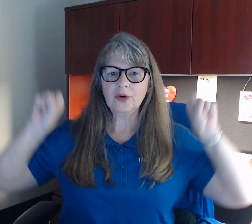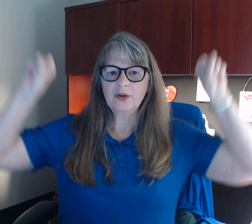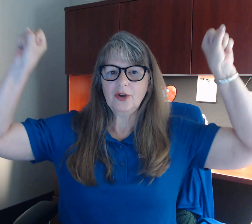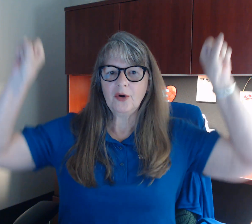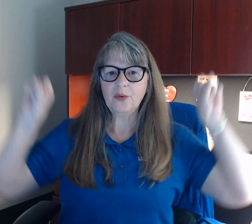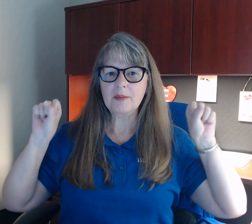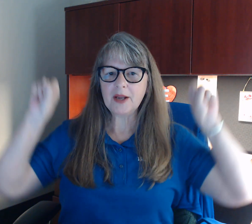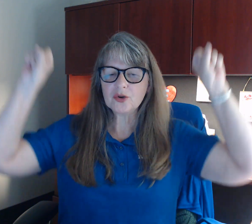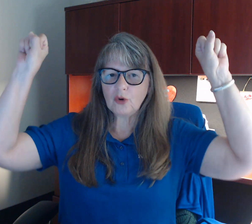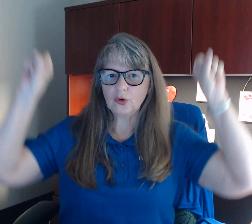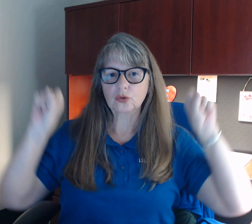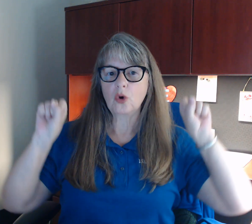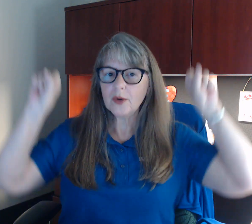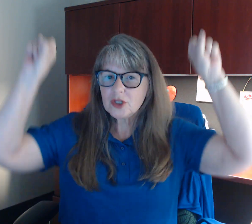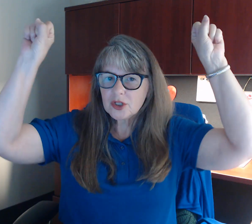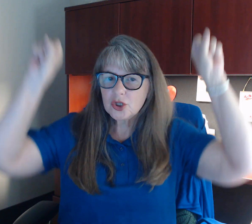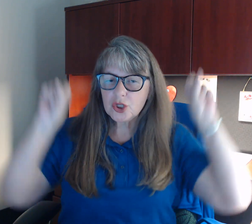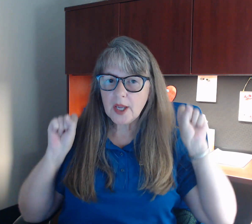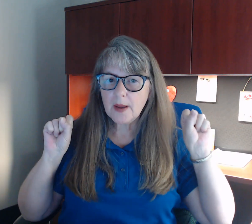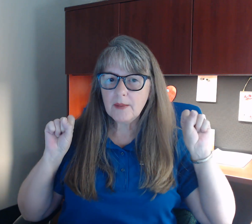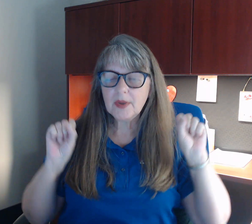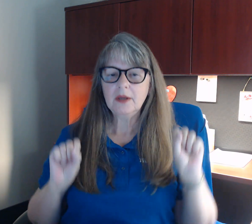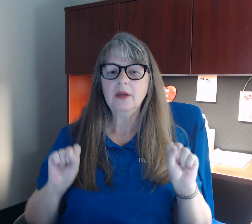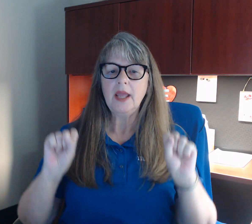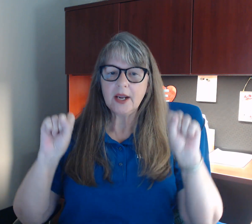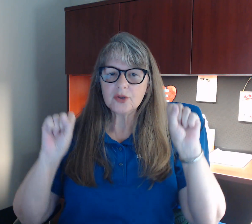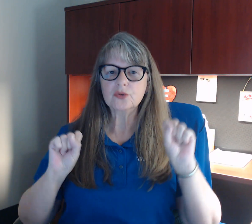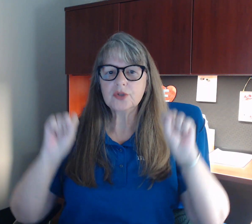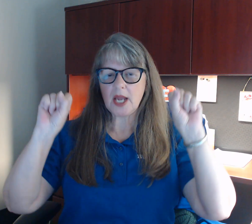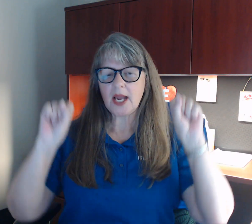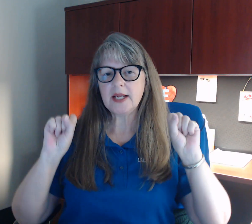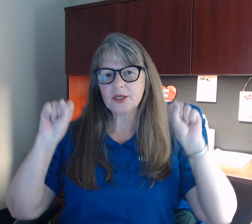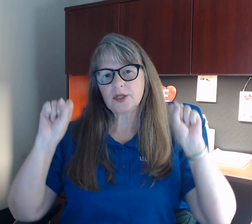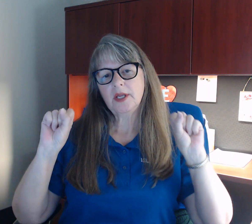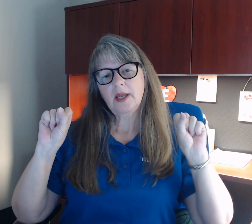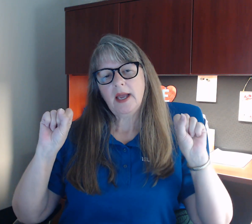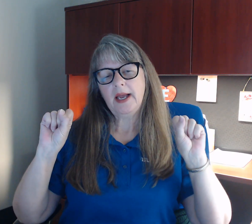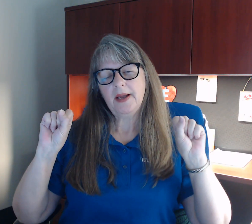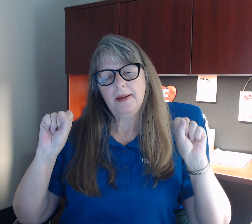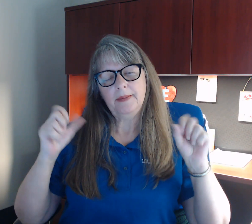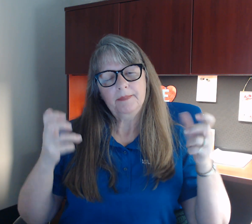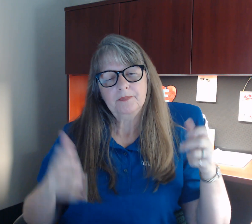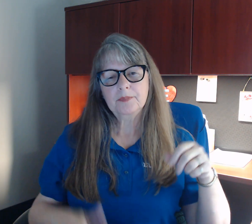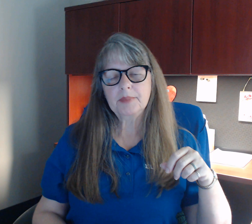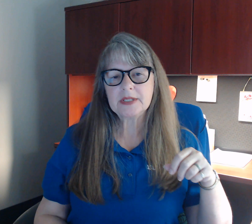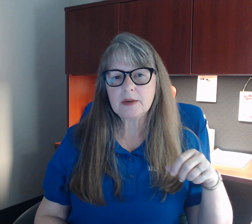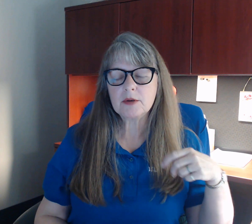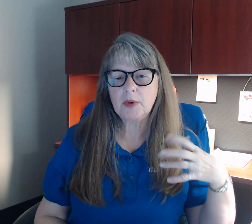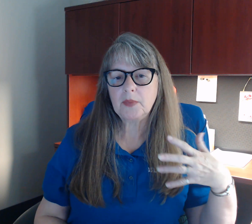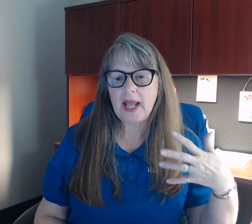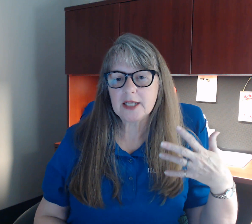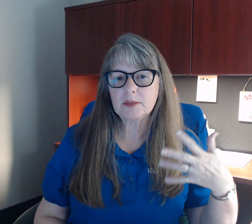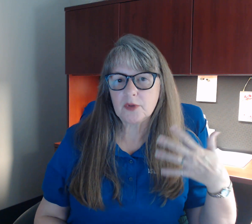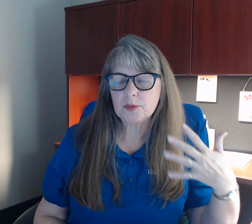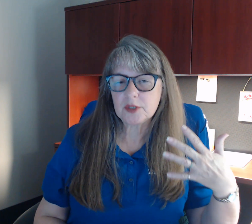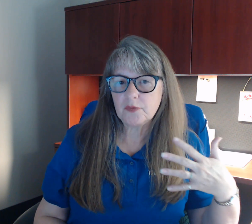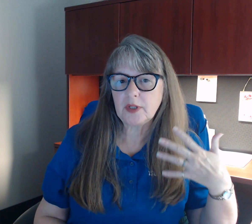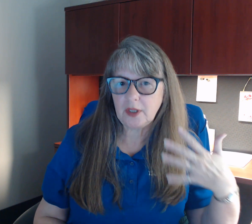or, and make sure, or you're going to the gym, exercise. But sometimes you might want to ask them, are they specifically going